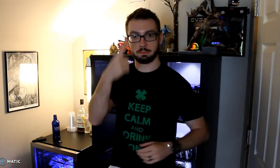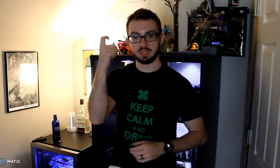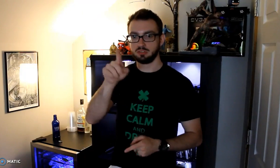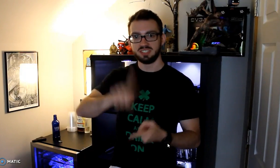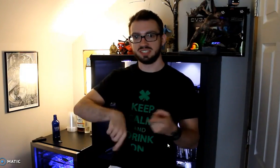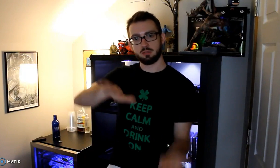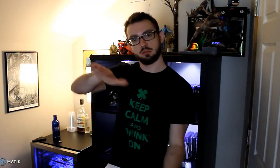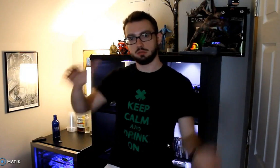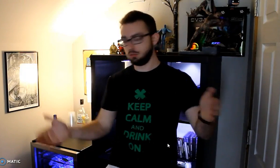box.